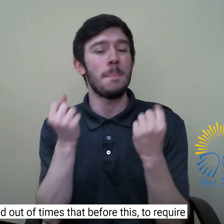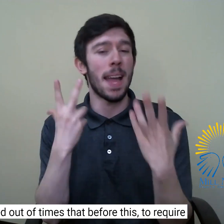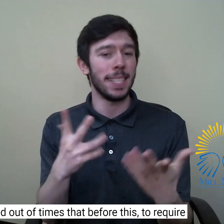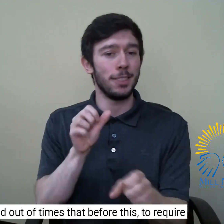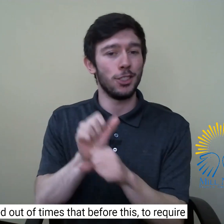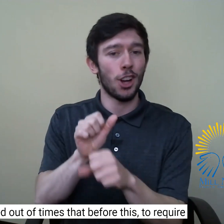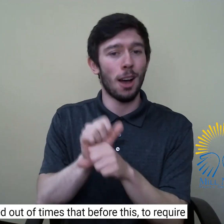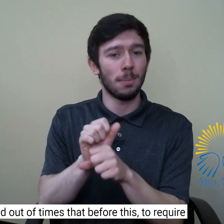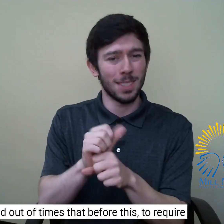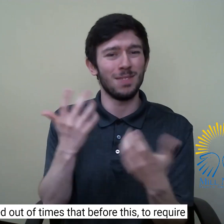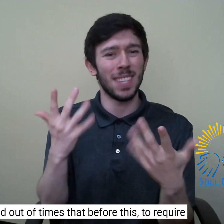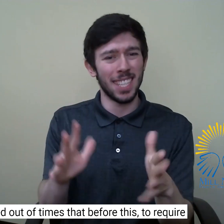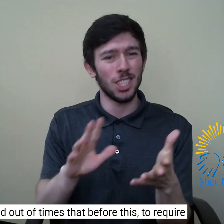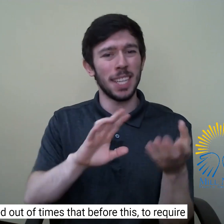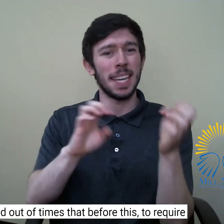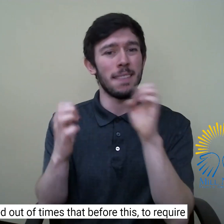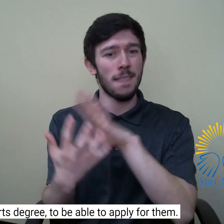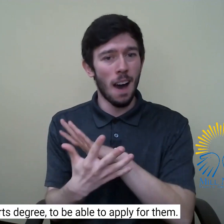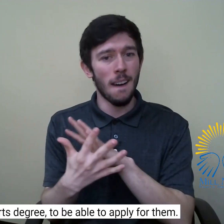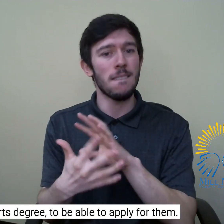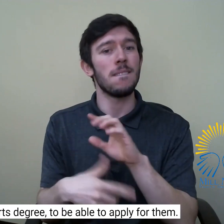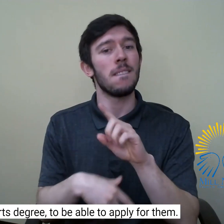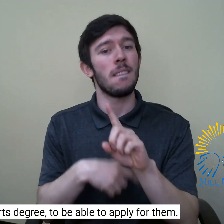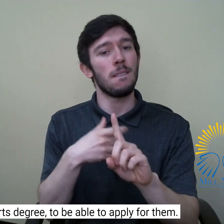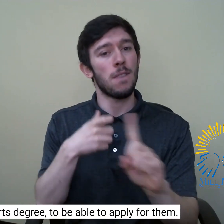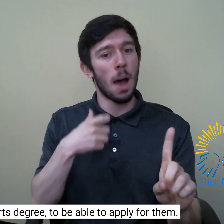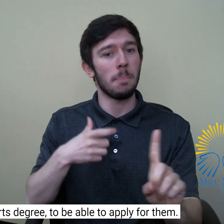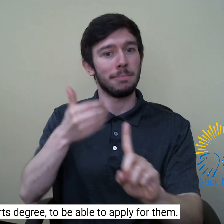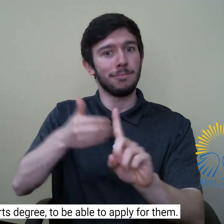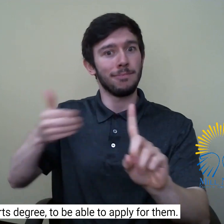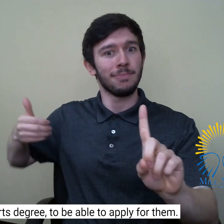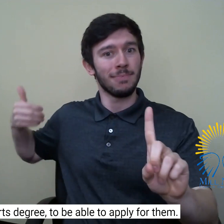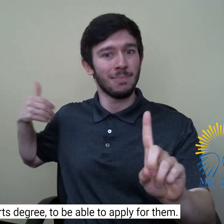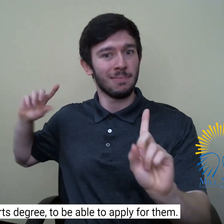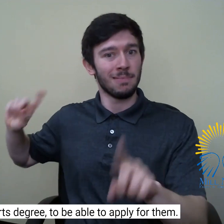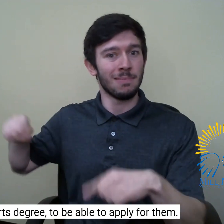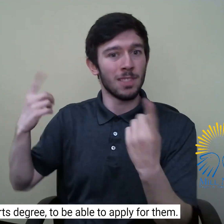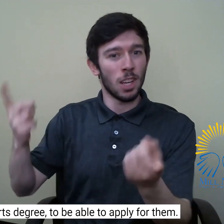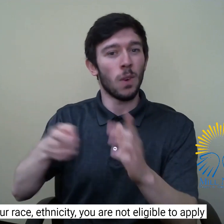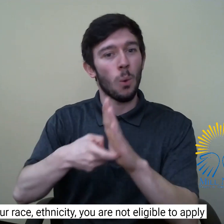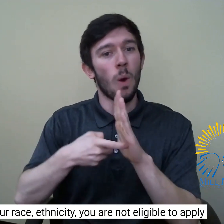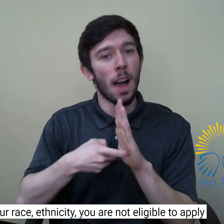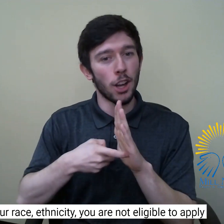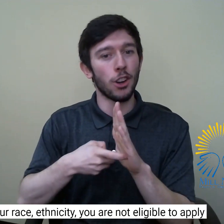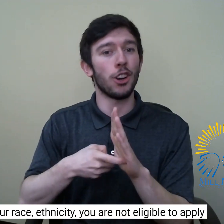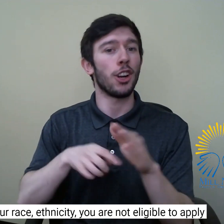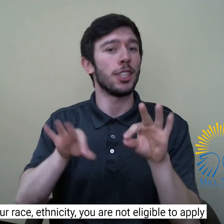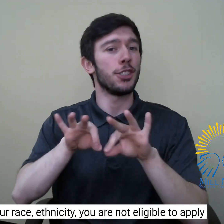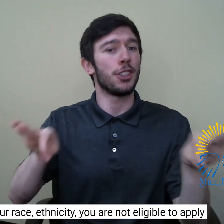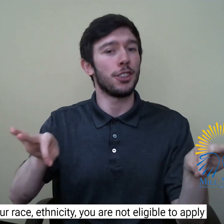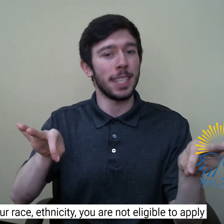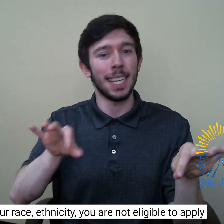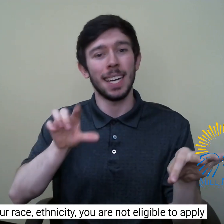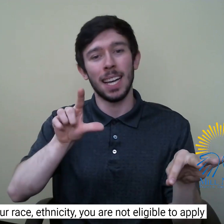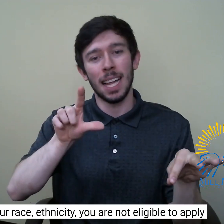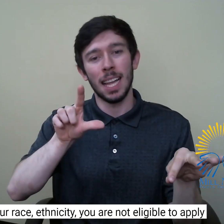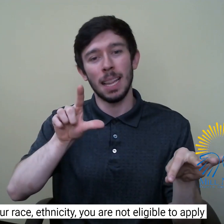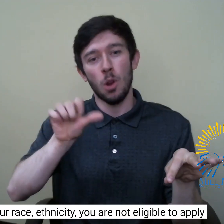before this to require a liberal arts degree to be able to apply for them. Forget about your race, ethnicity. You are